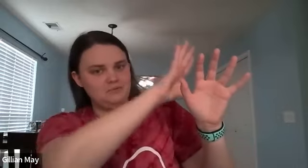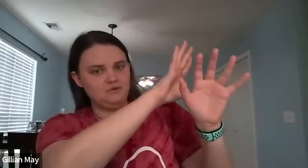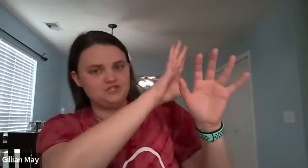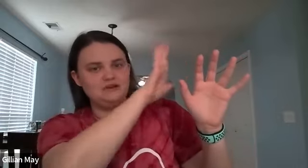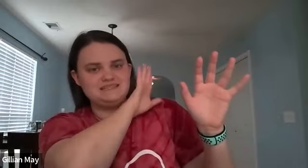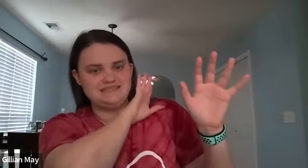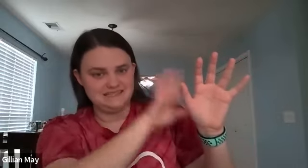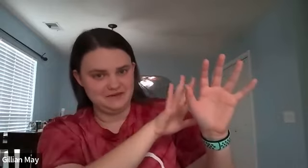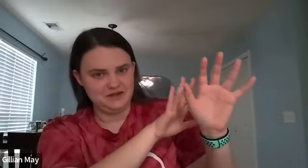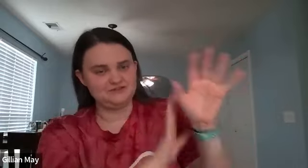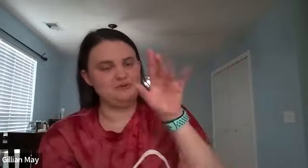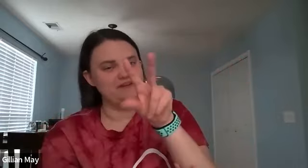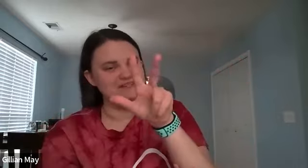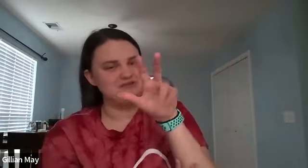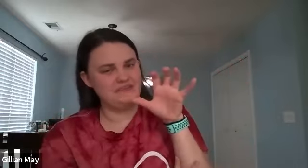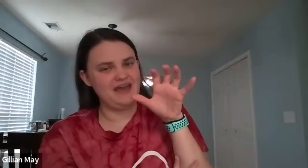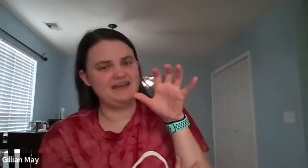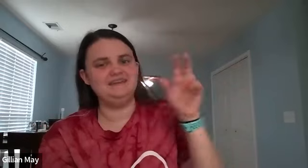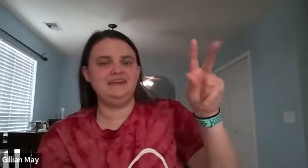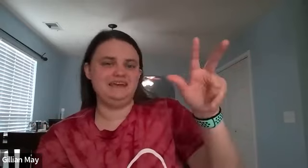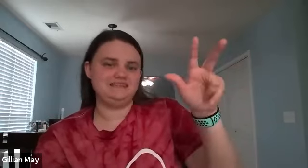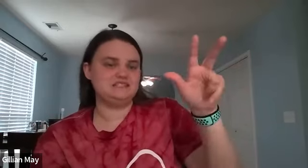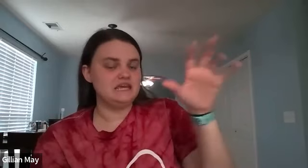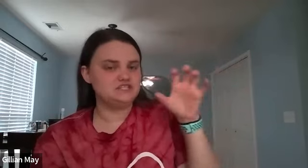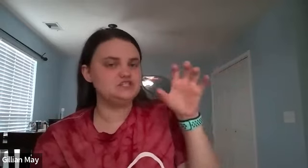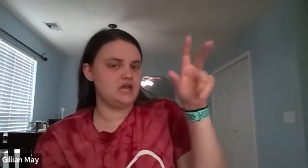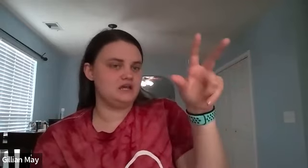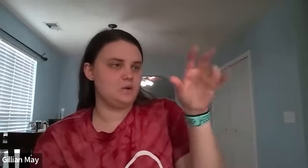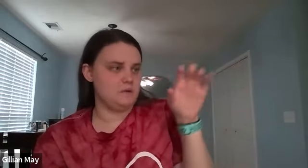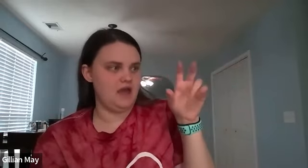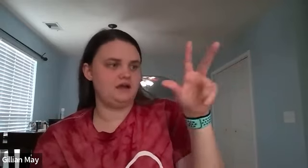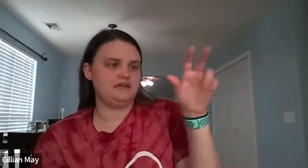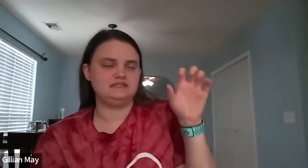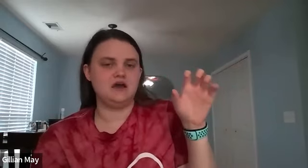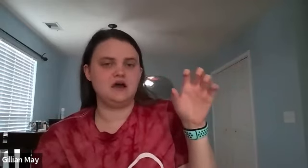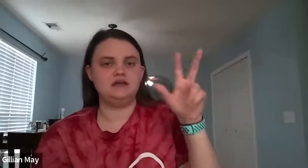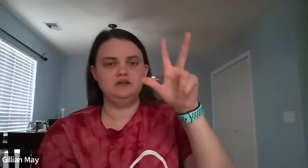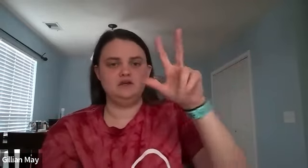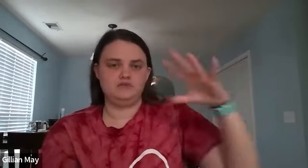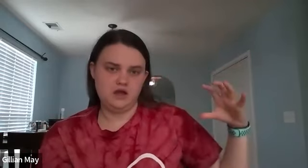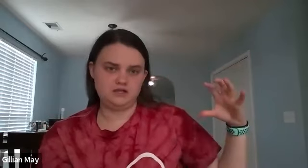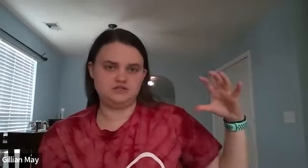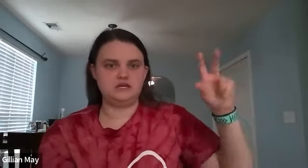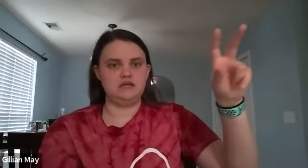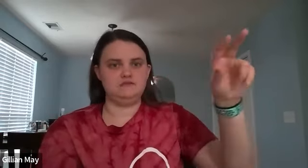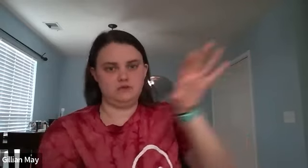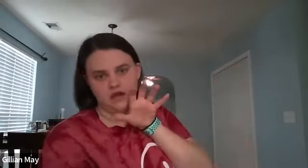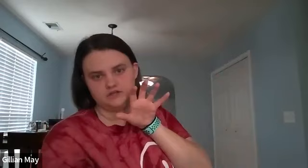bubble so you guys can see it better. So if I do that, it's just kind of going back. It's not 300,